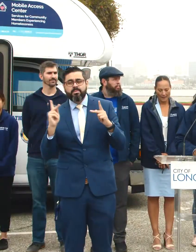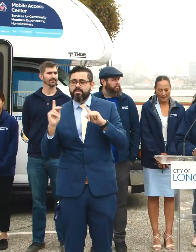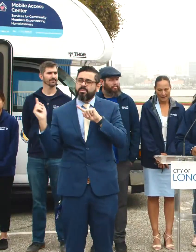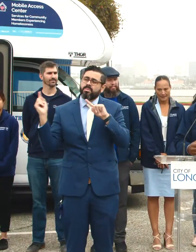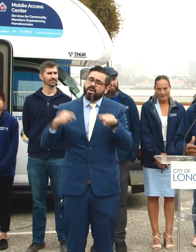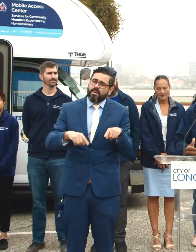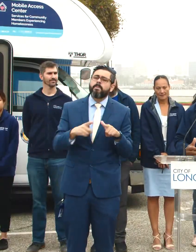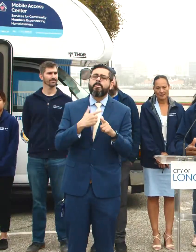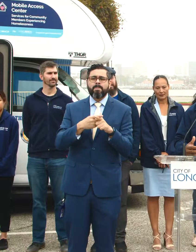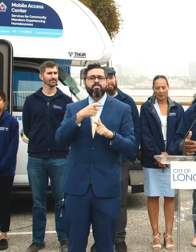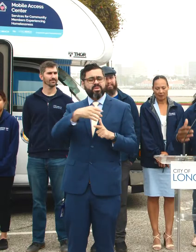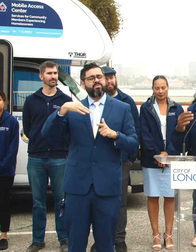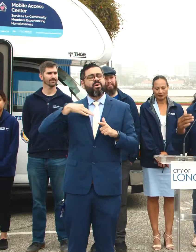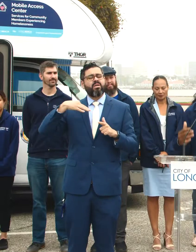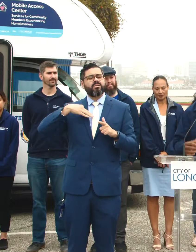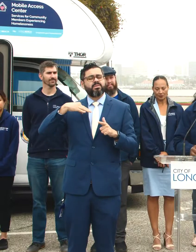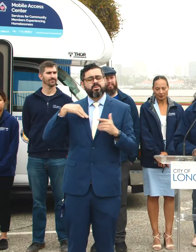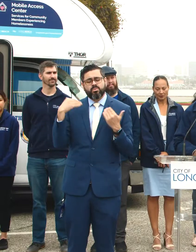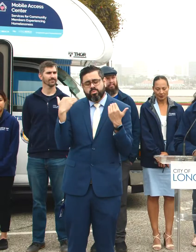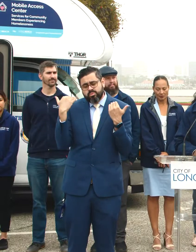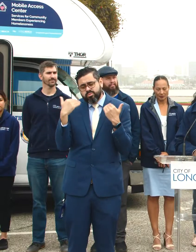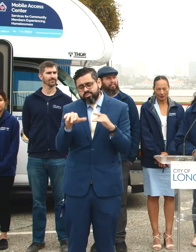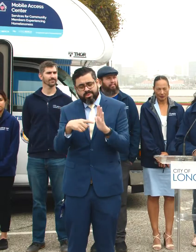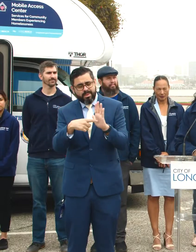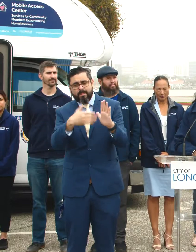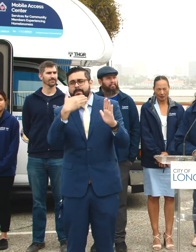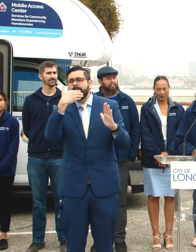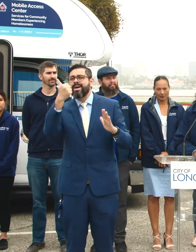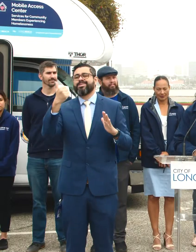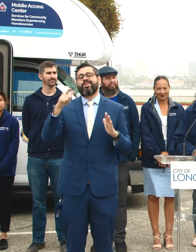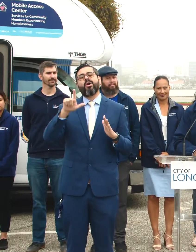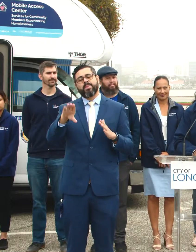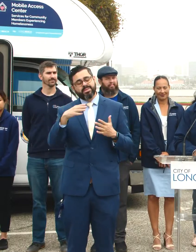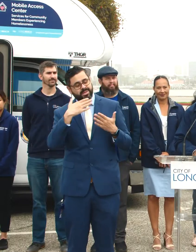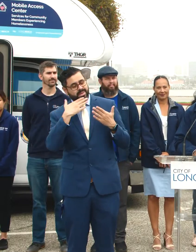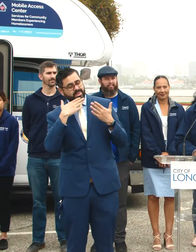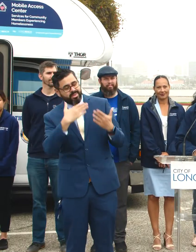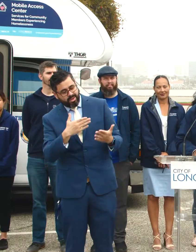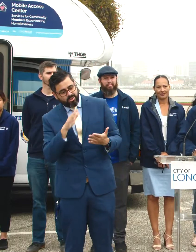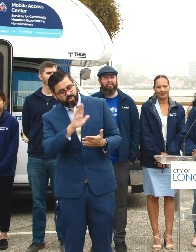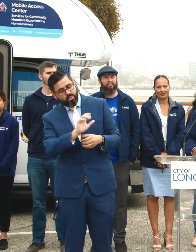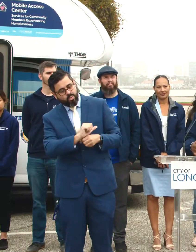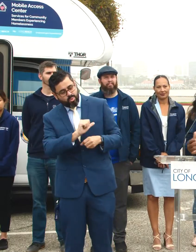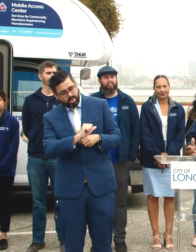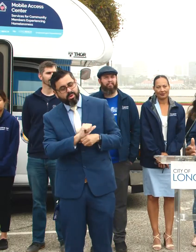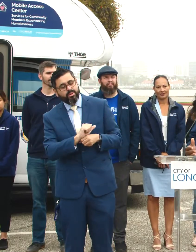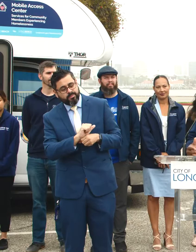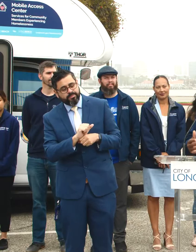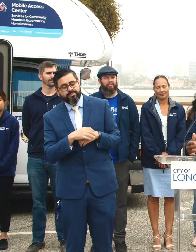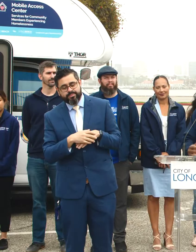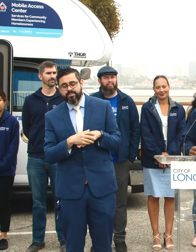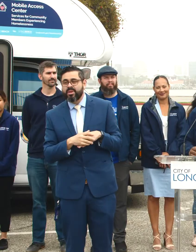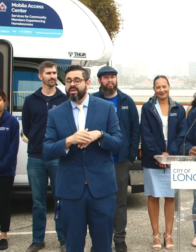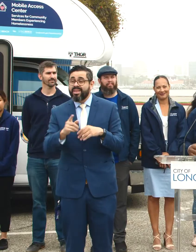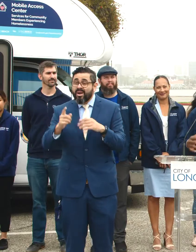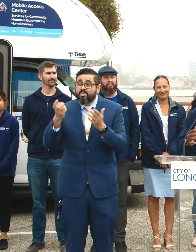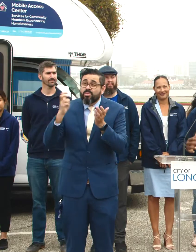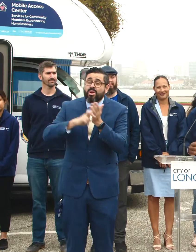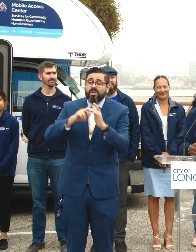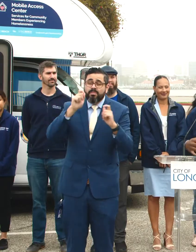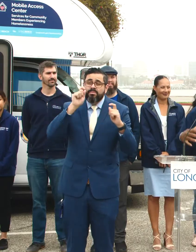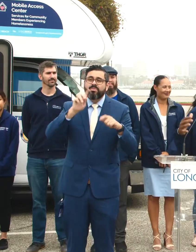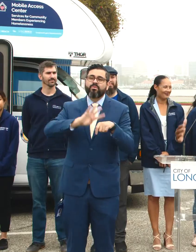enthusiasm. These volunteers represent the very best of Long Beach, and I want to thank them for their work. At 4:30 in the morning,